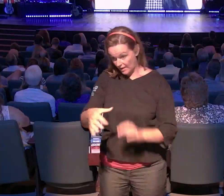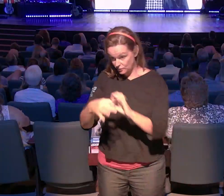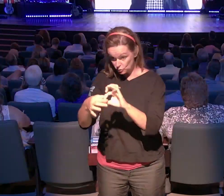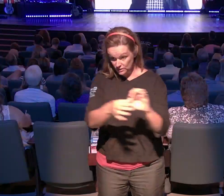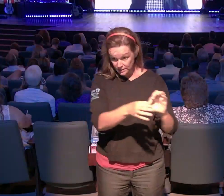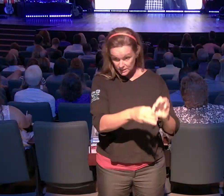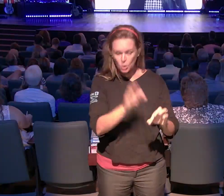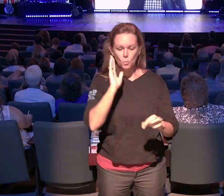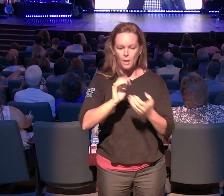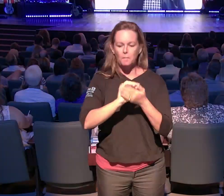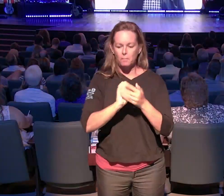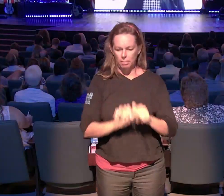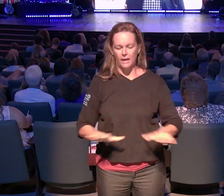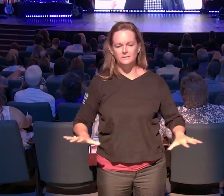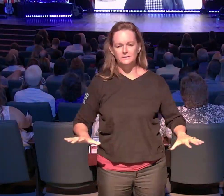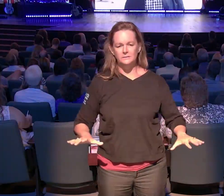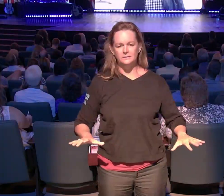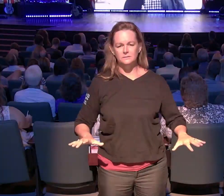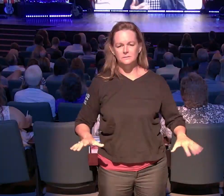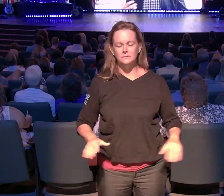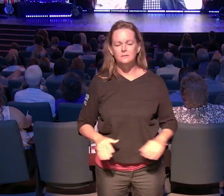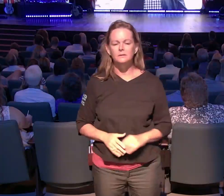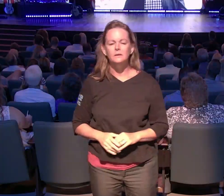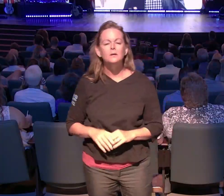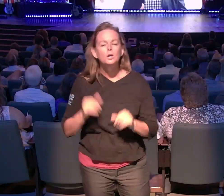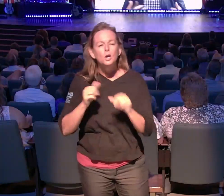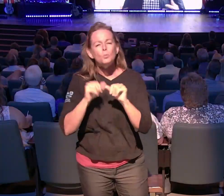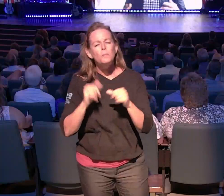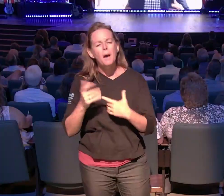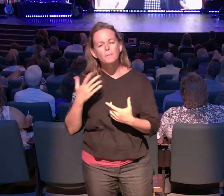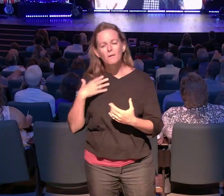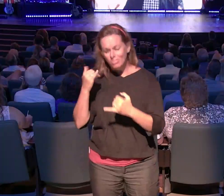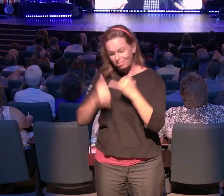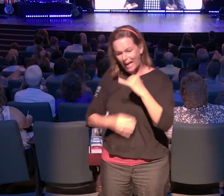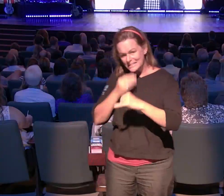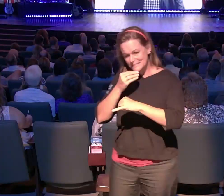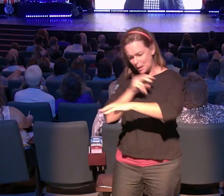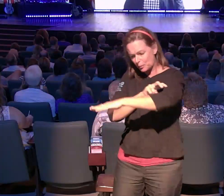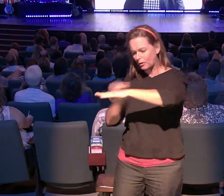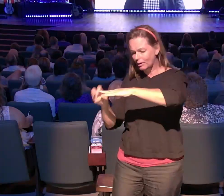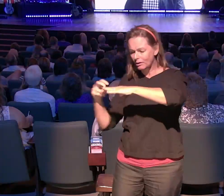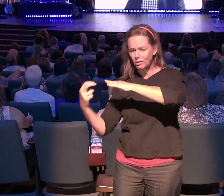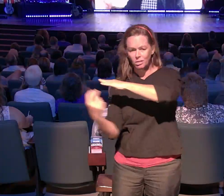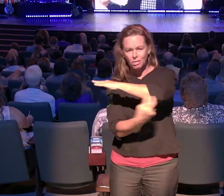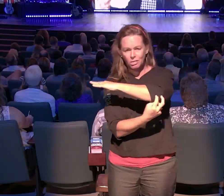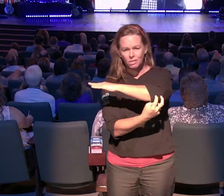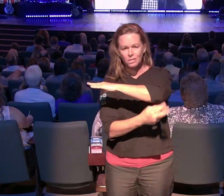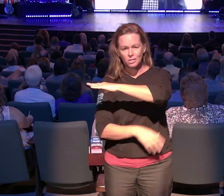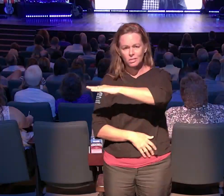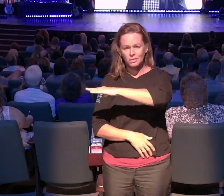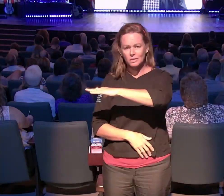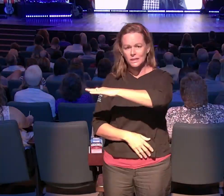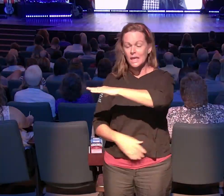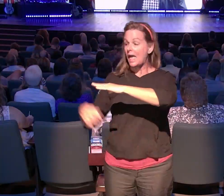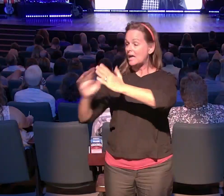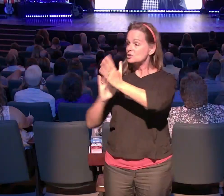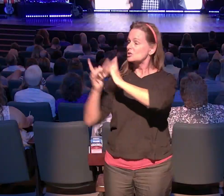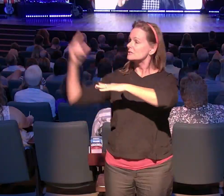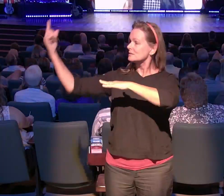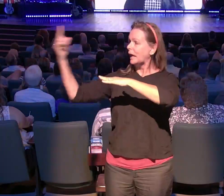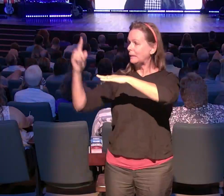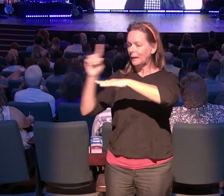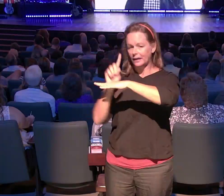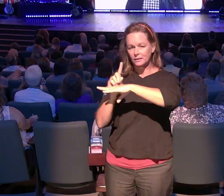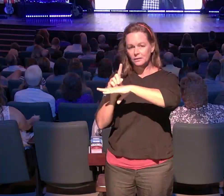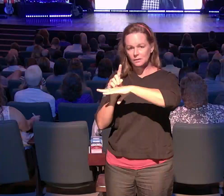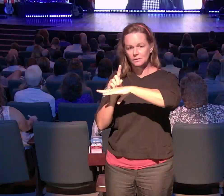in the upper room in Acts chapter 2, when the believers came into one accord, when they actually came into unity, it said it ushered in the Holy Spirit, and the